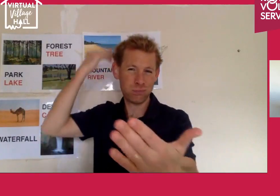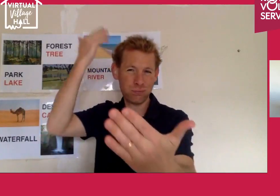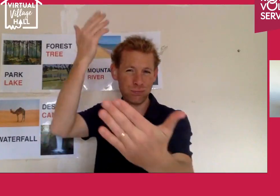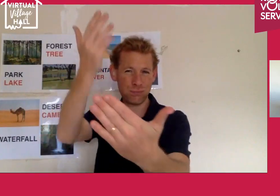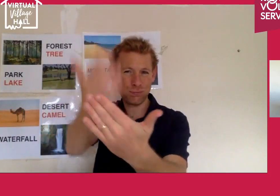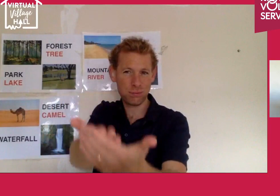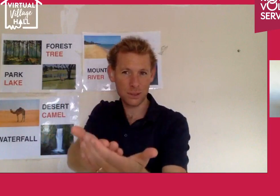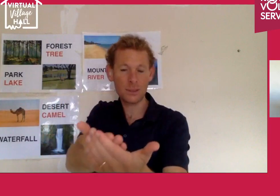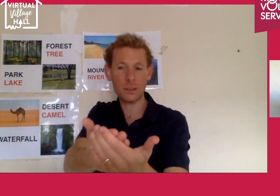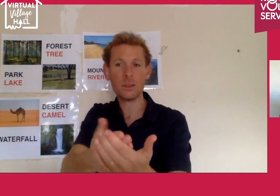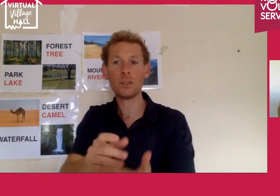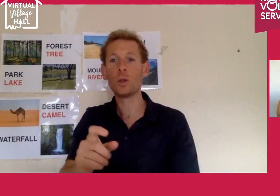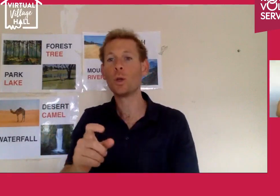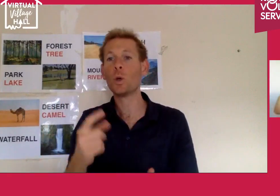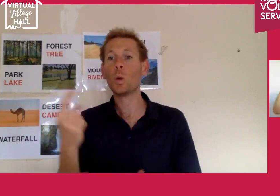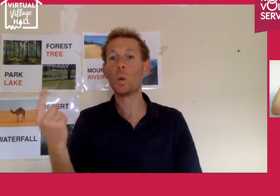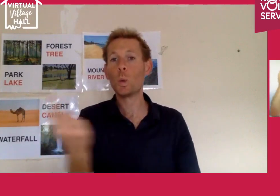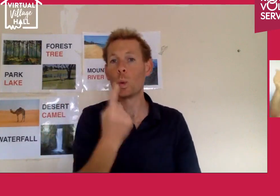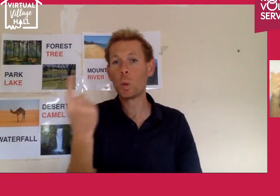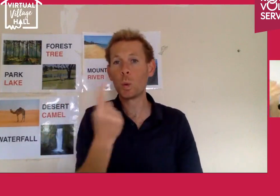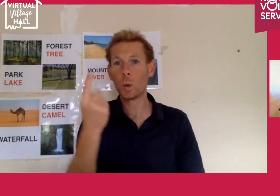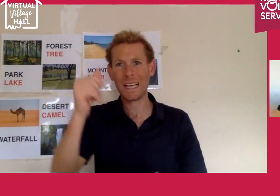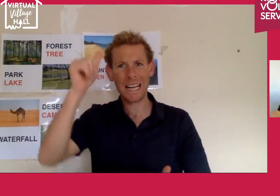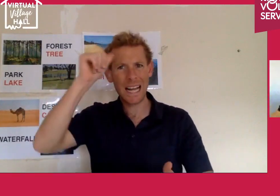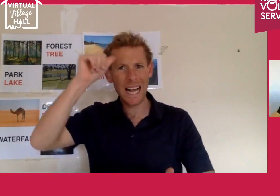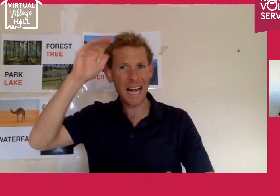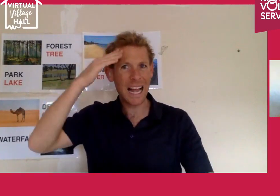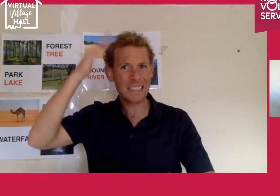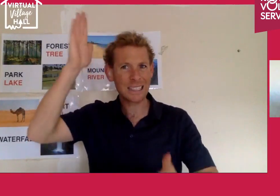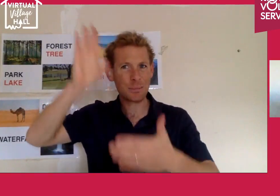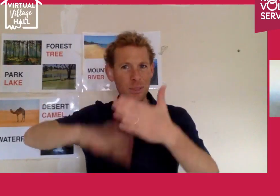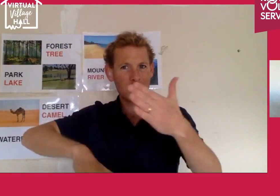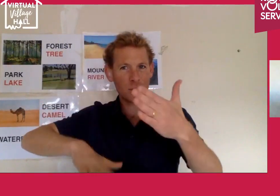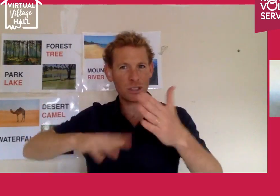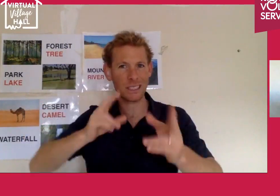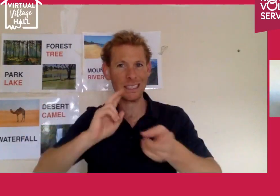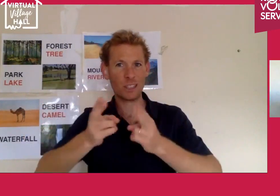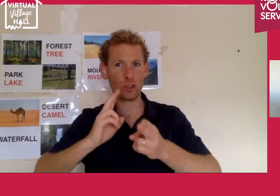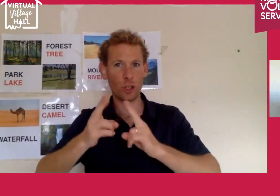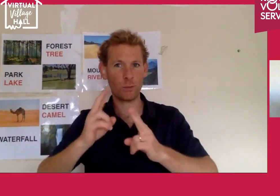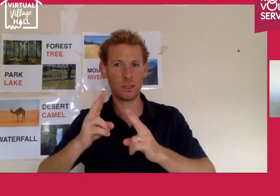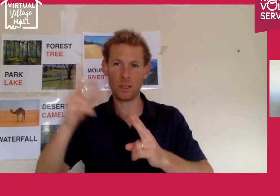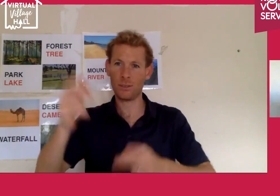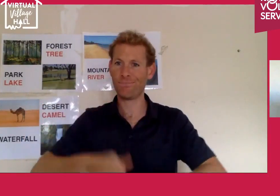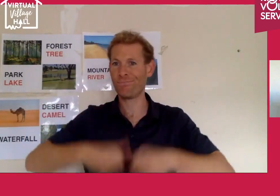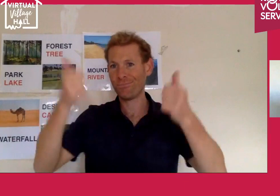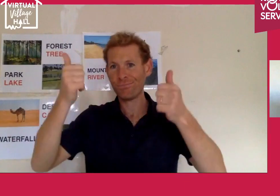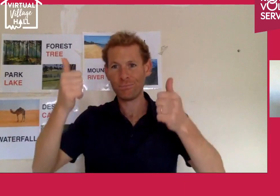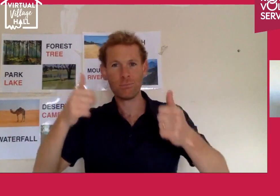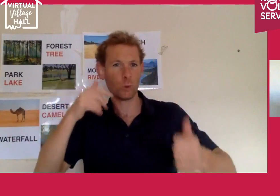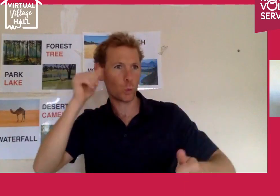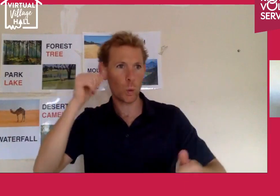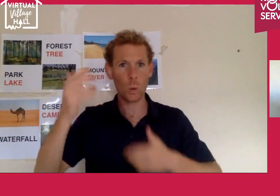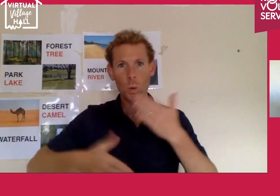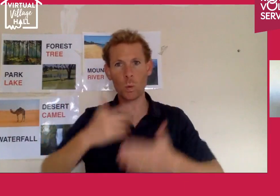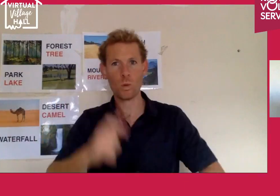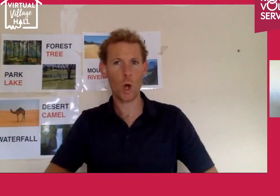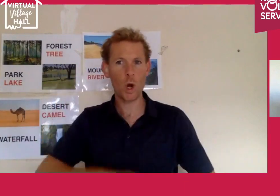become qualified. There are some interpreters who've been qualified for an awful long time and have a great deal of experience in particular domains